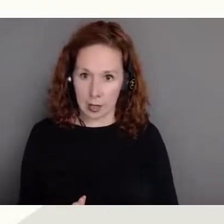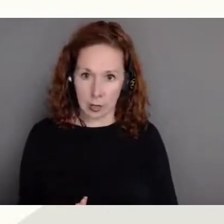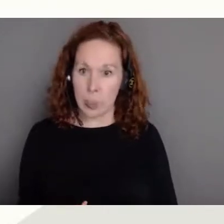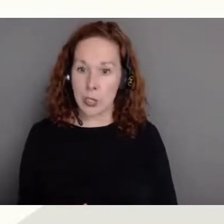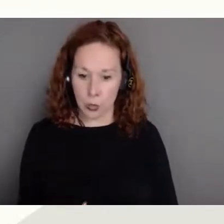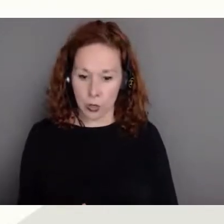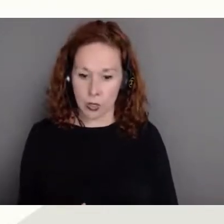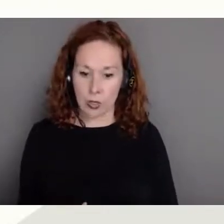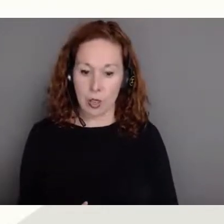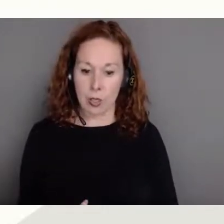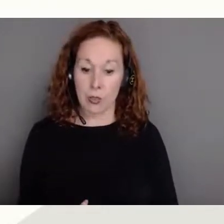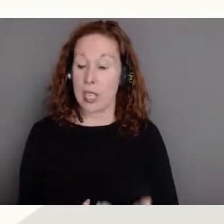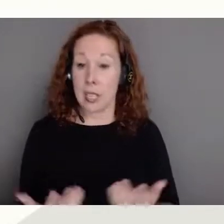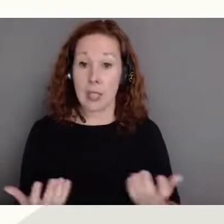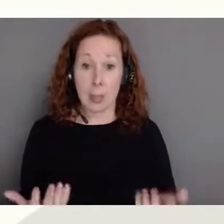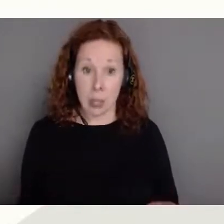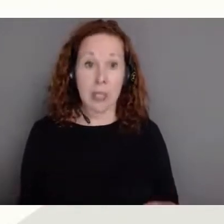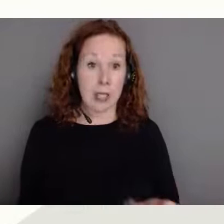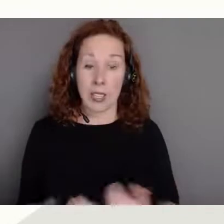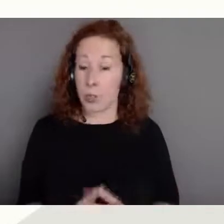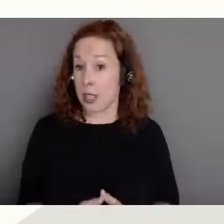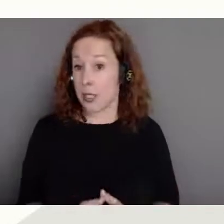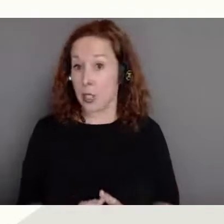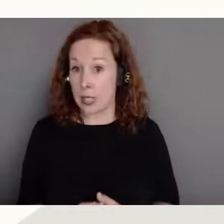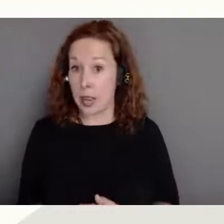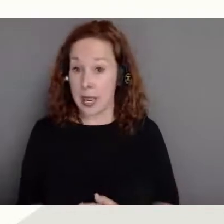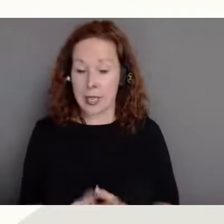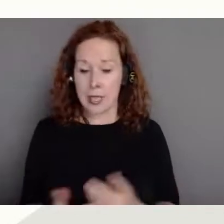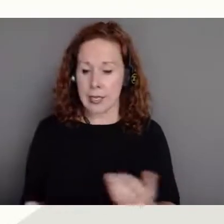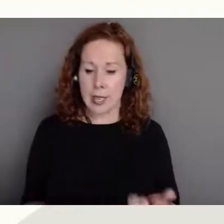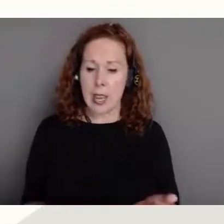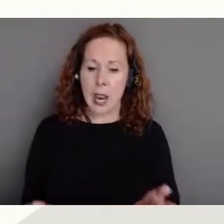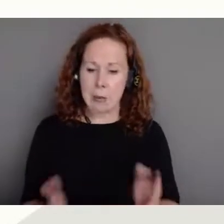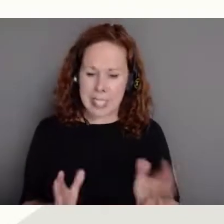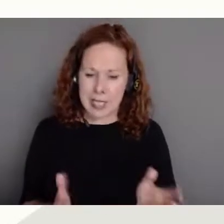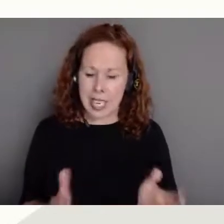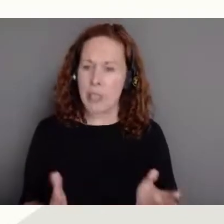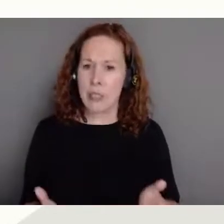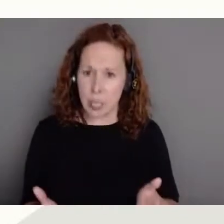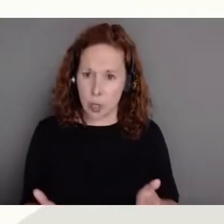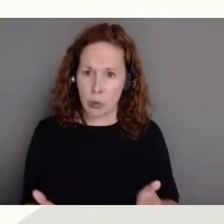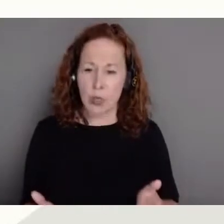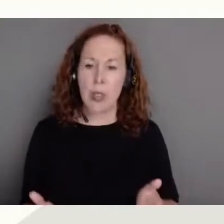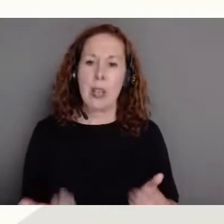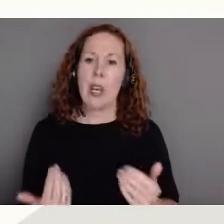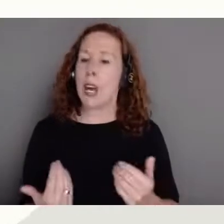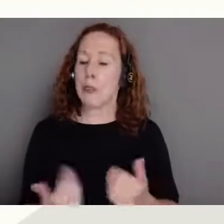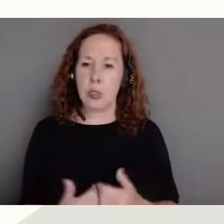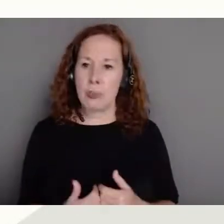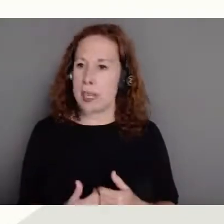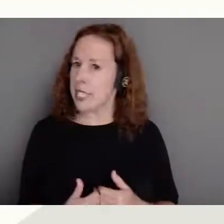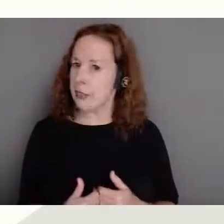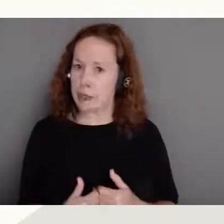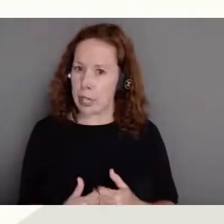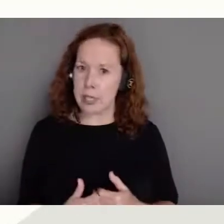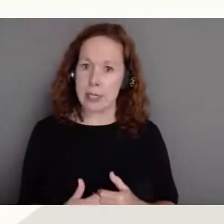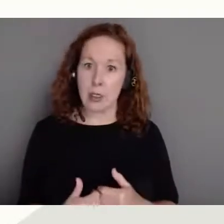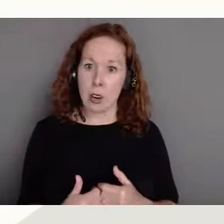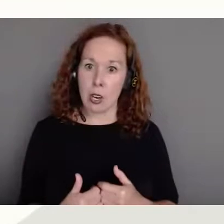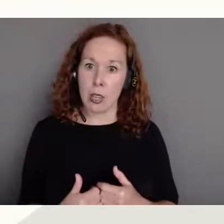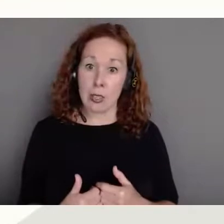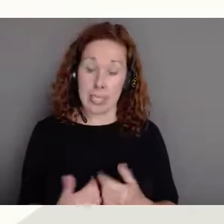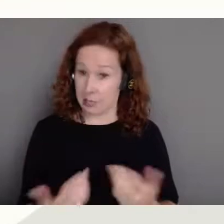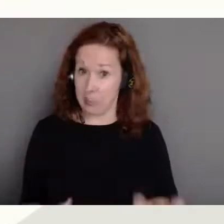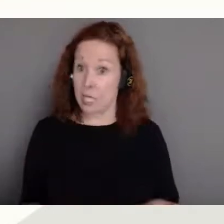online resource of taking American Sign Language classes online. I believe it's out of Vancouver. A few of Hmm. my deaf